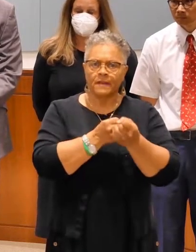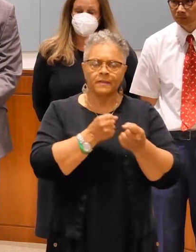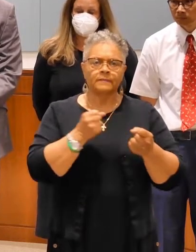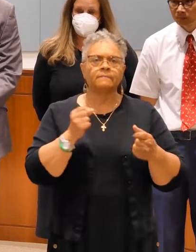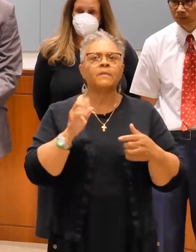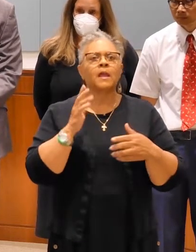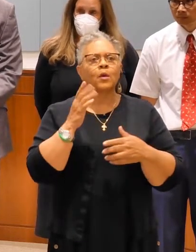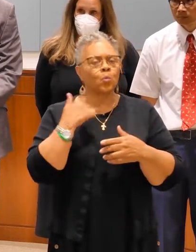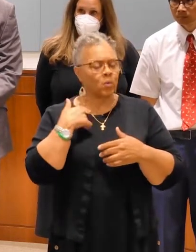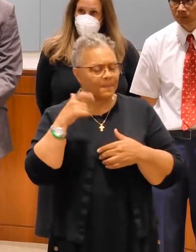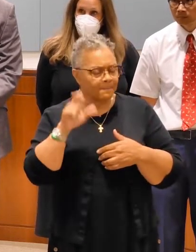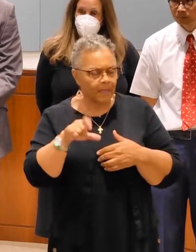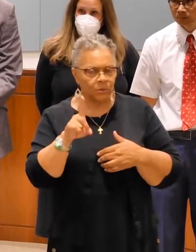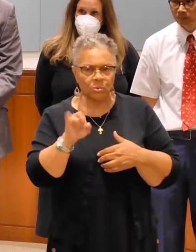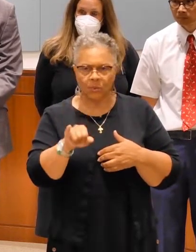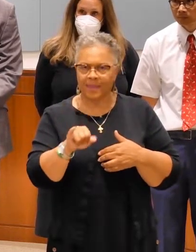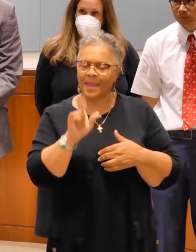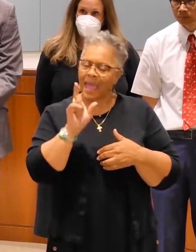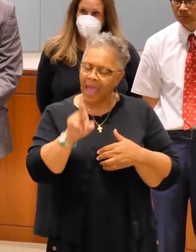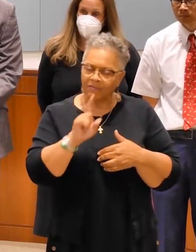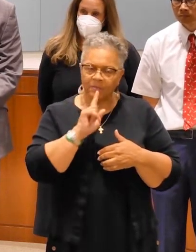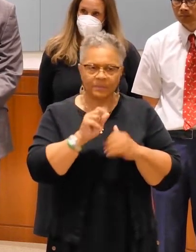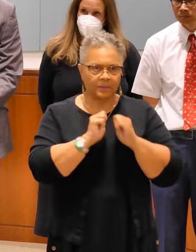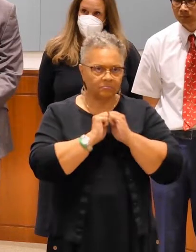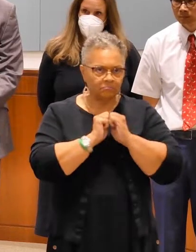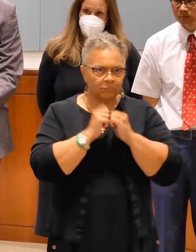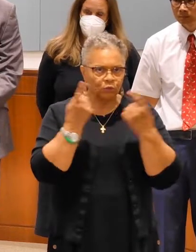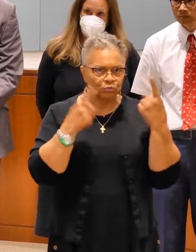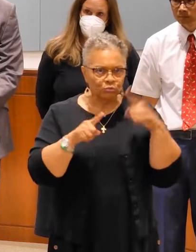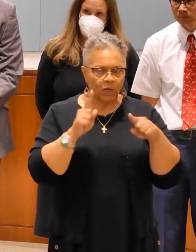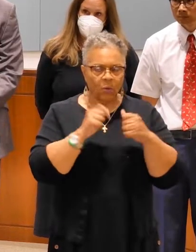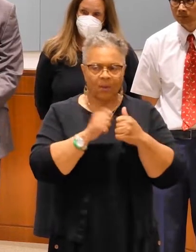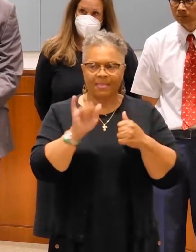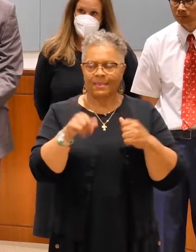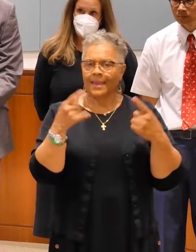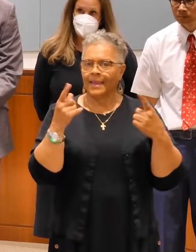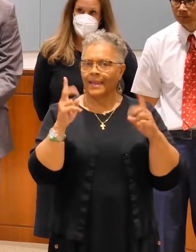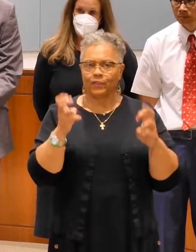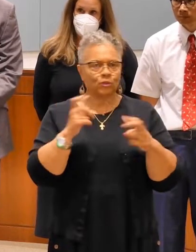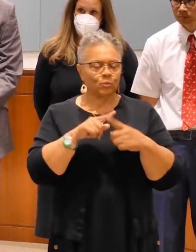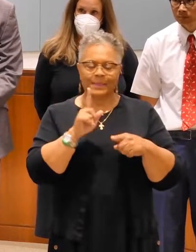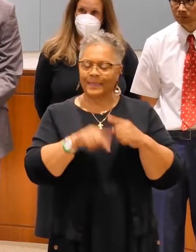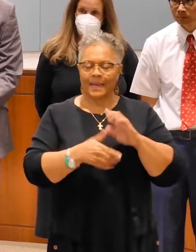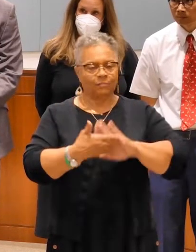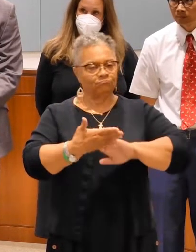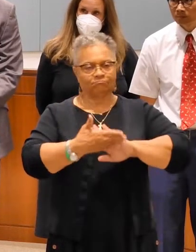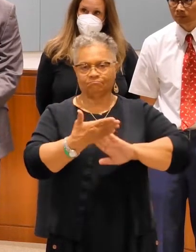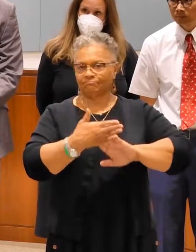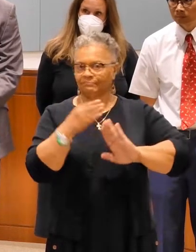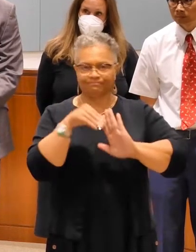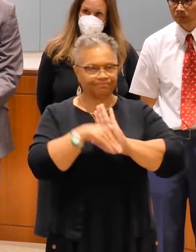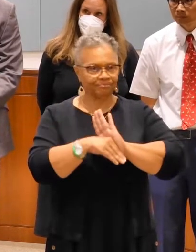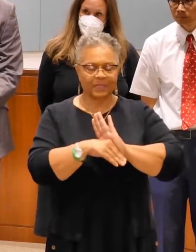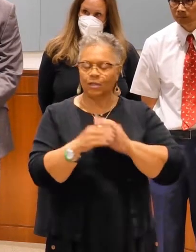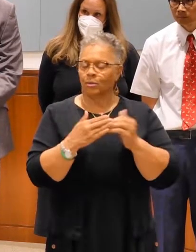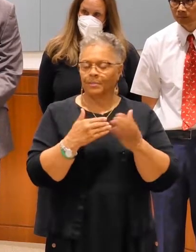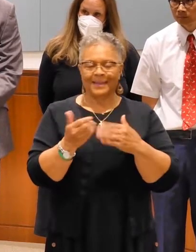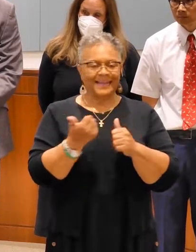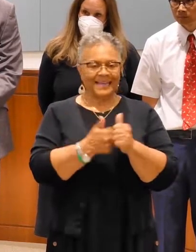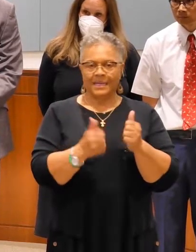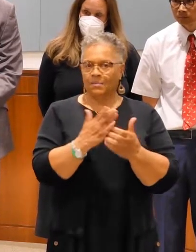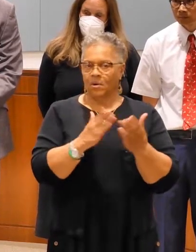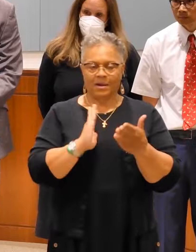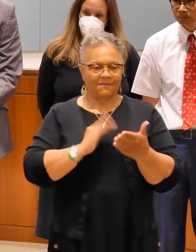do that, and we have to be together on that particular issue. We cannot run a deficit regarding any portion of our